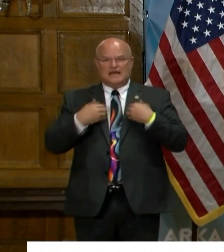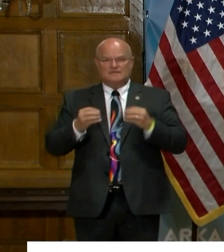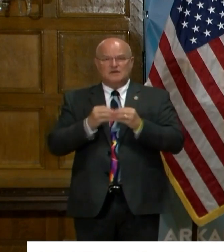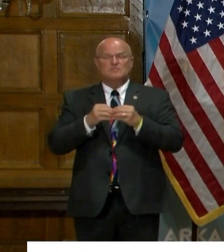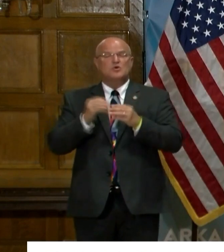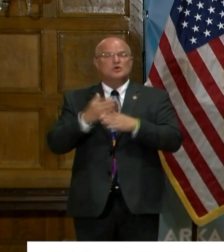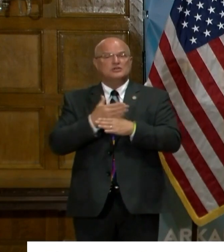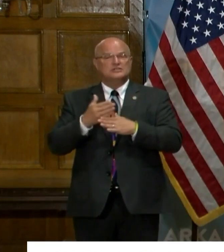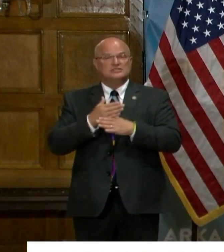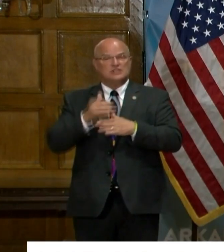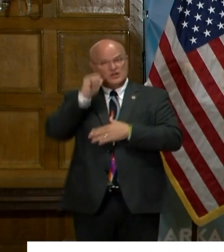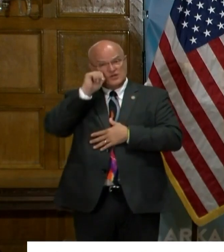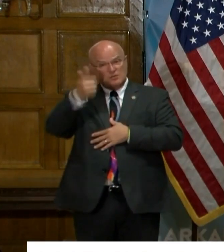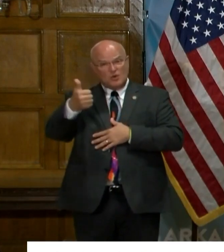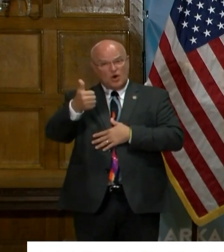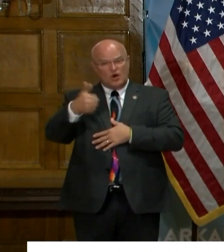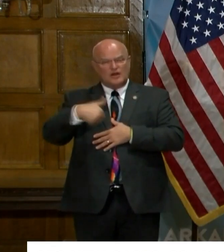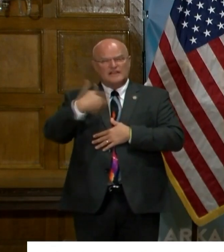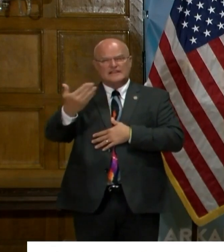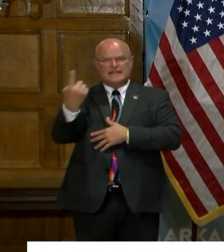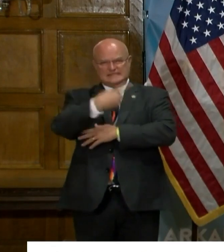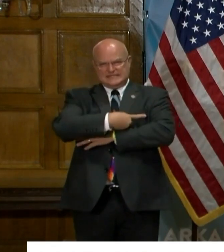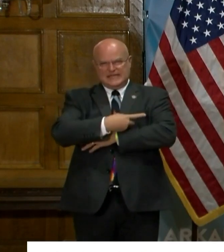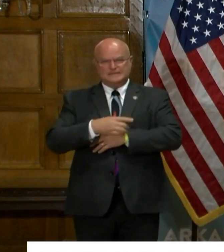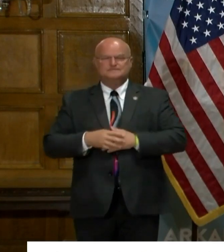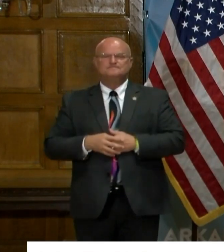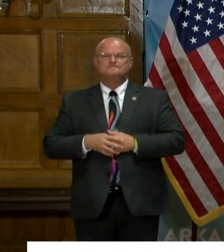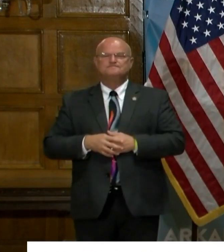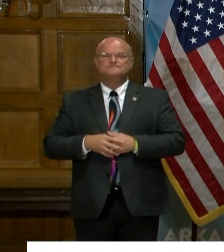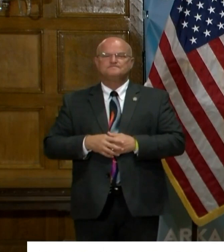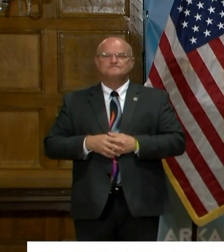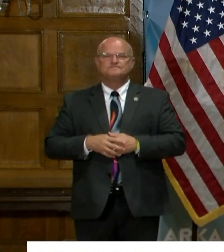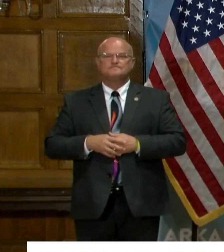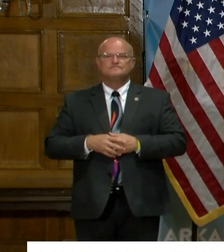more to share tomorrow or the next day.